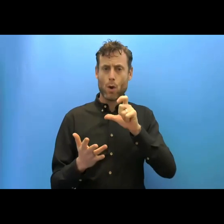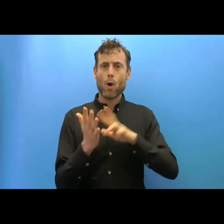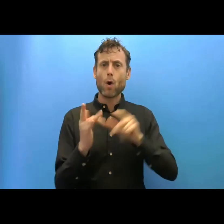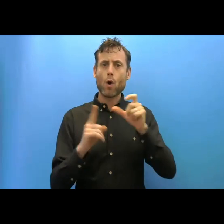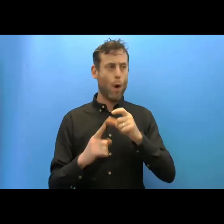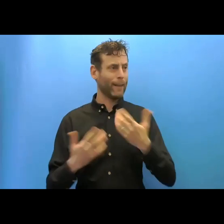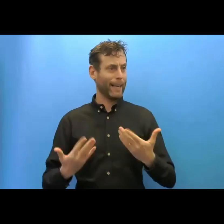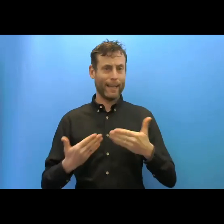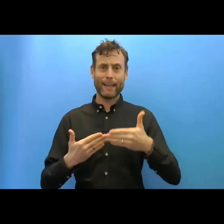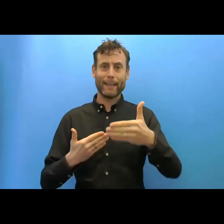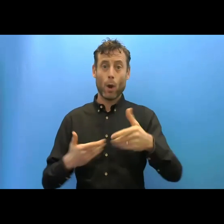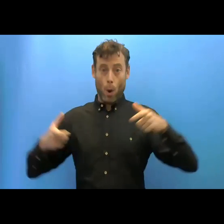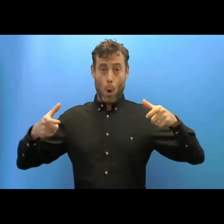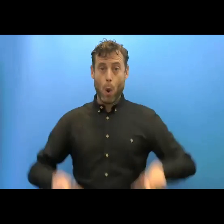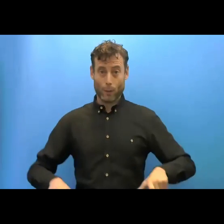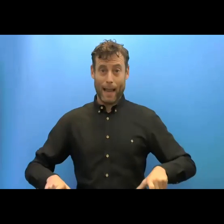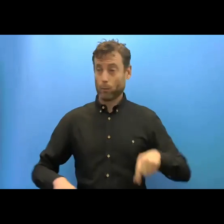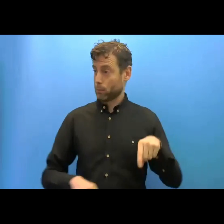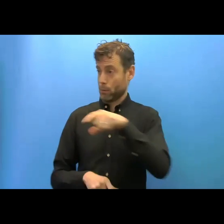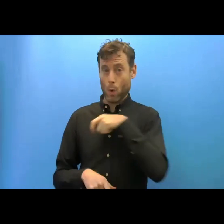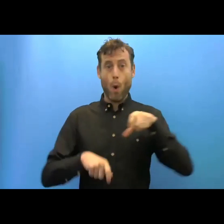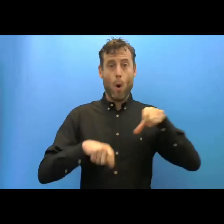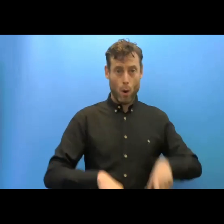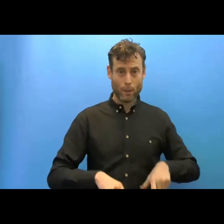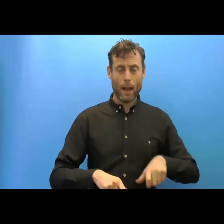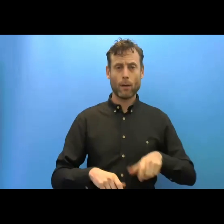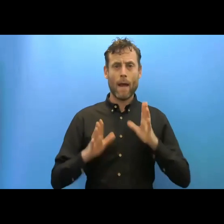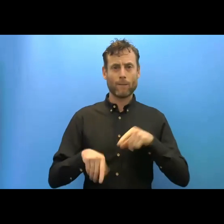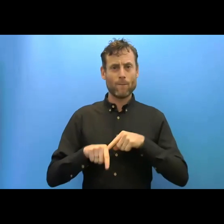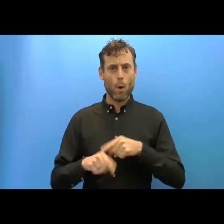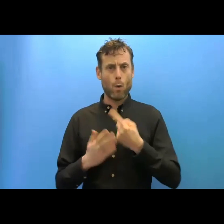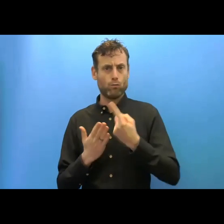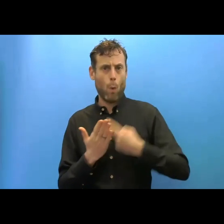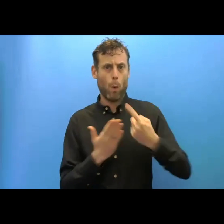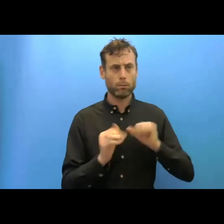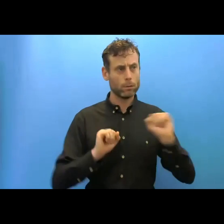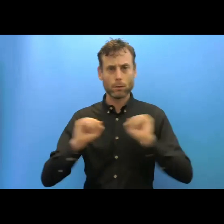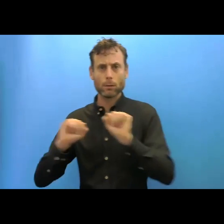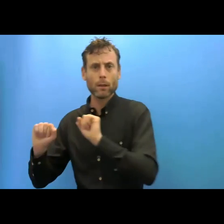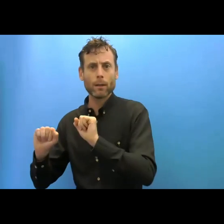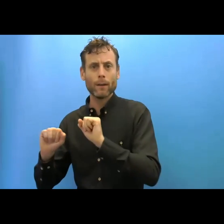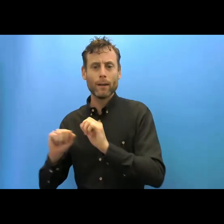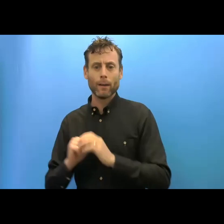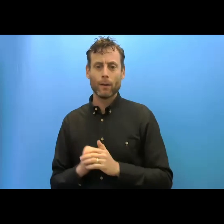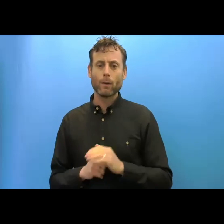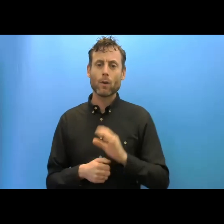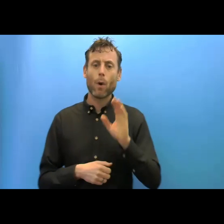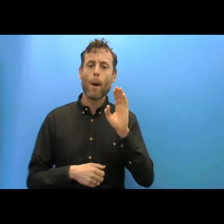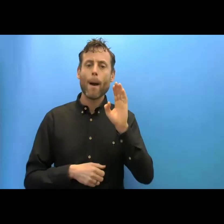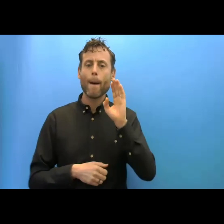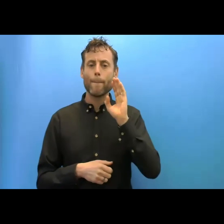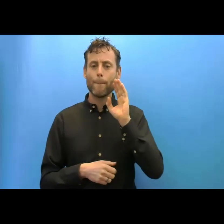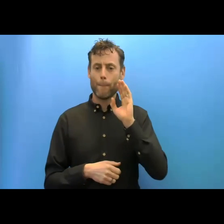experiencing lockdown and different restrictions. Before this, disabled people were already unable